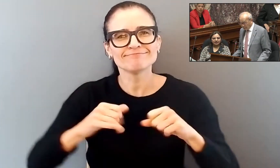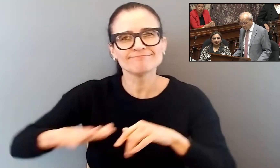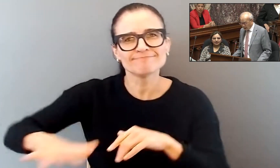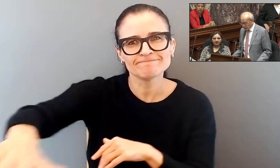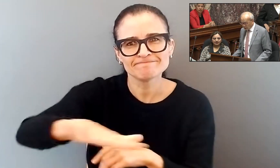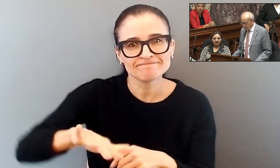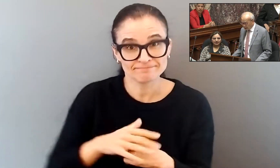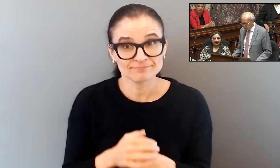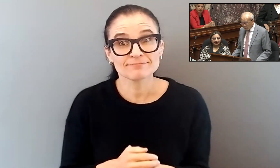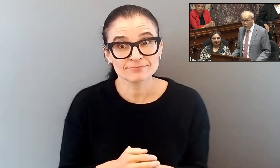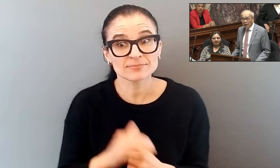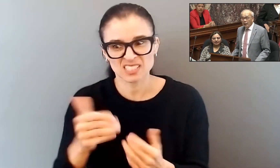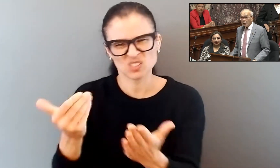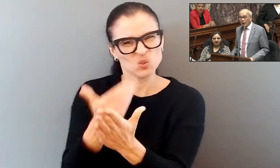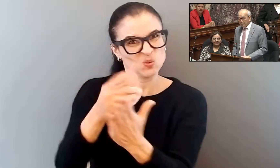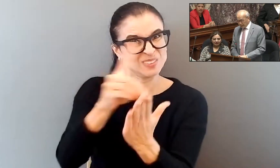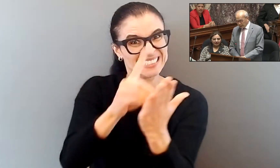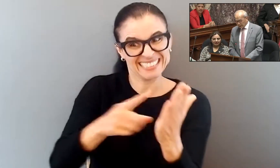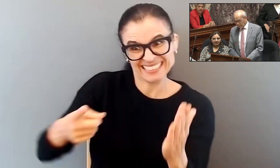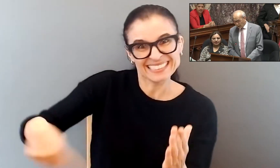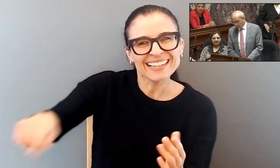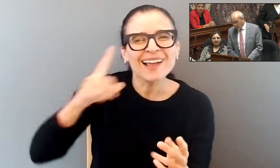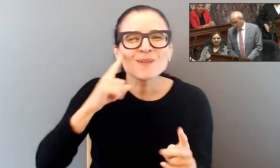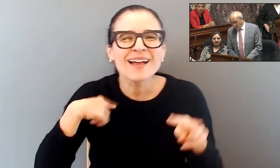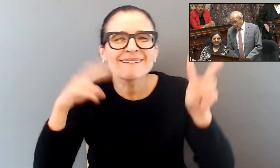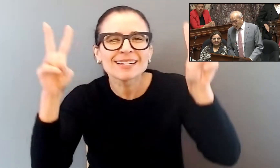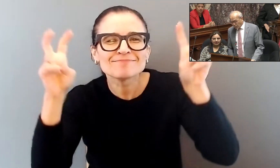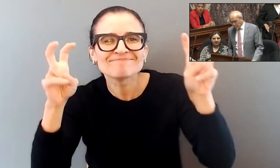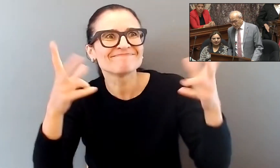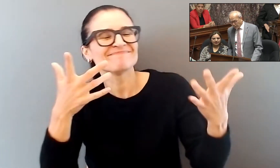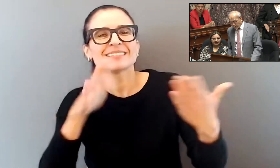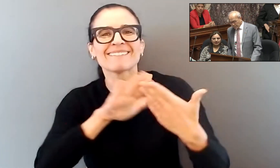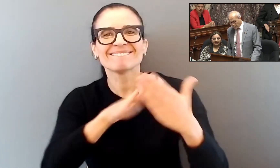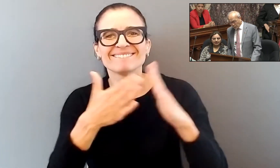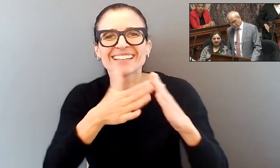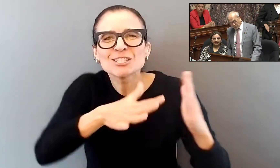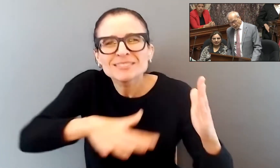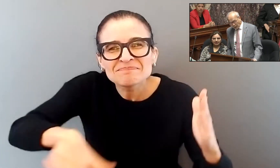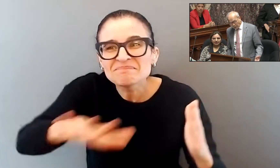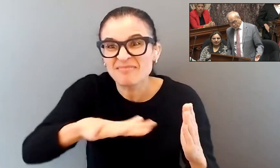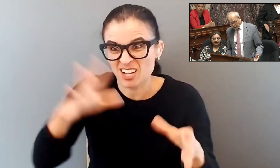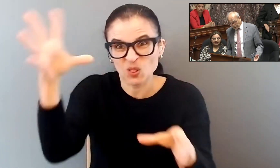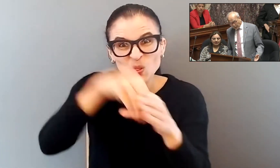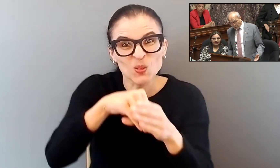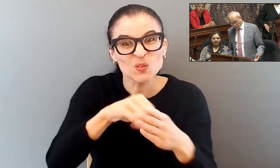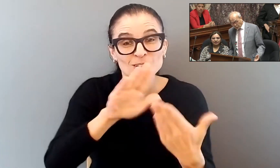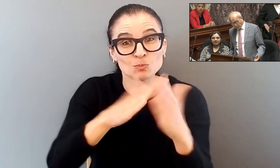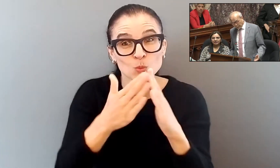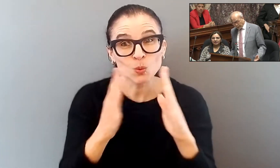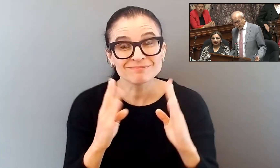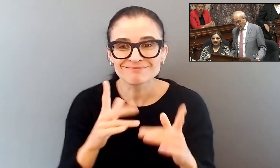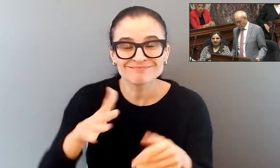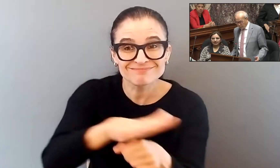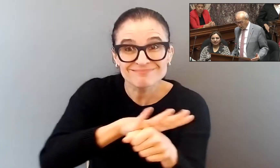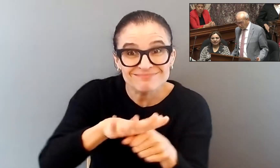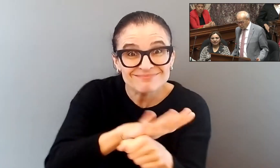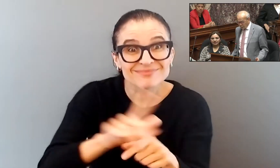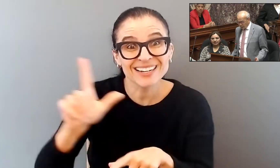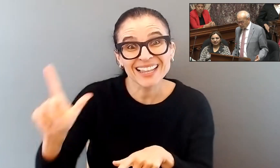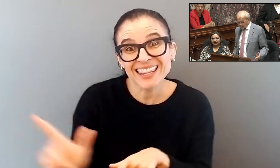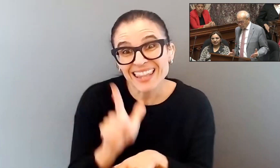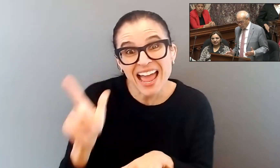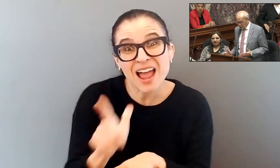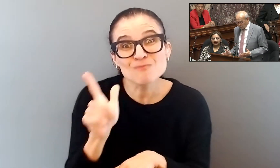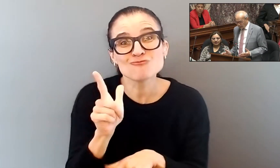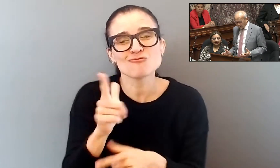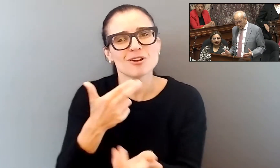consisting of a large community hall, library, spa, treatment rehab rooms, art room, and conservatory. I'm proud to share